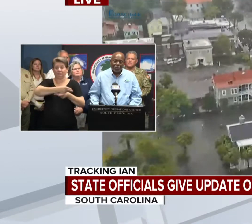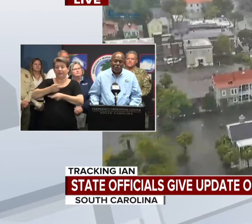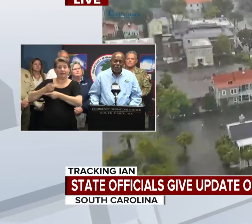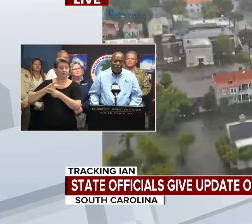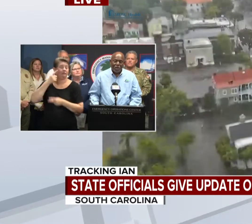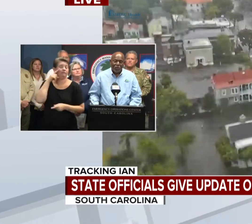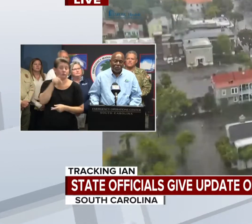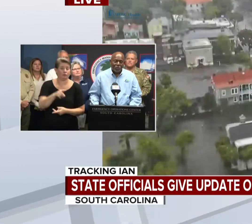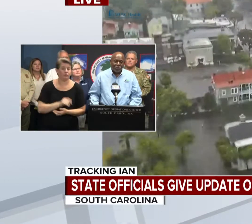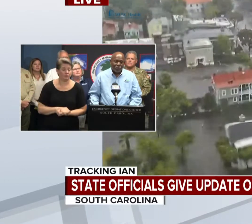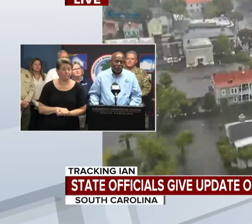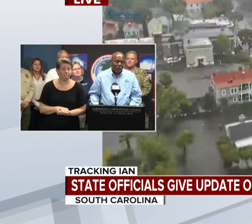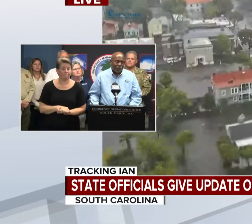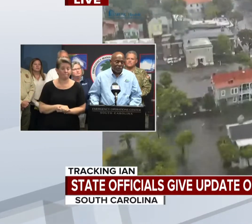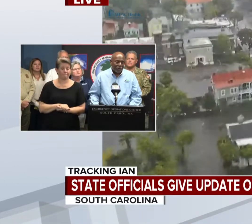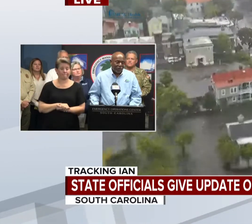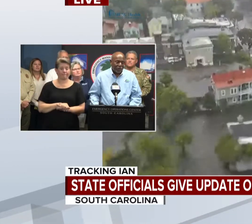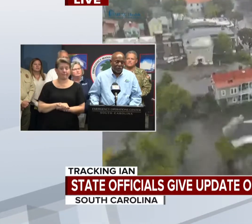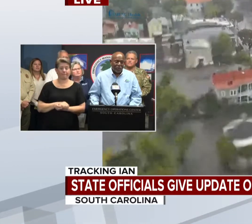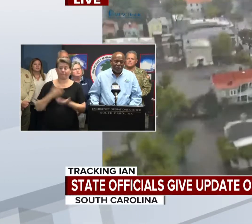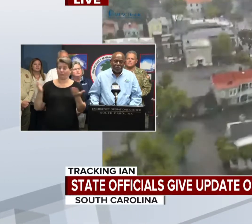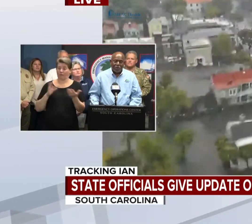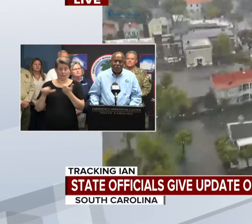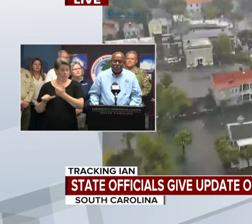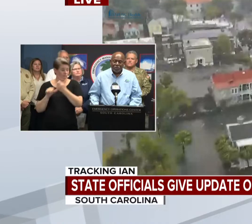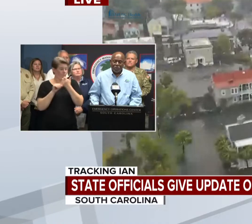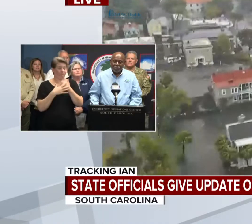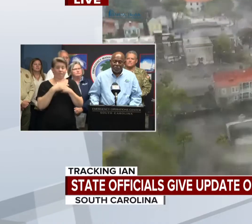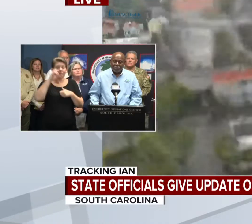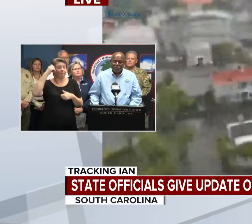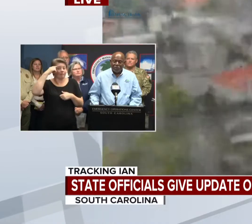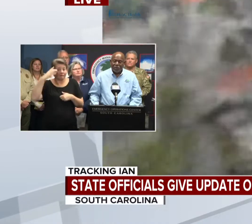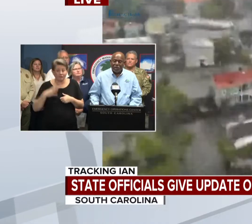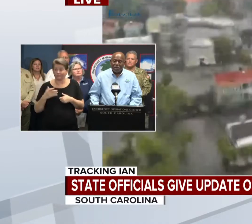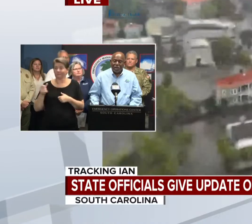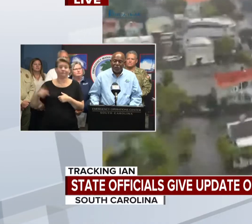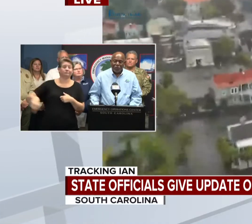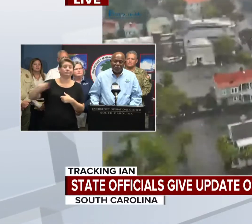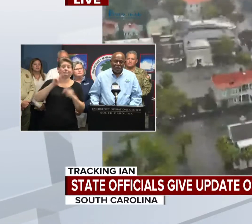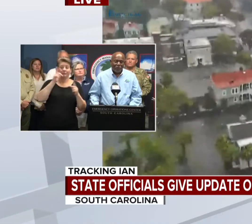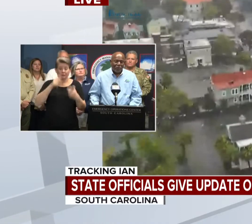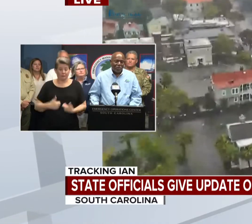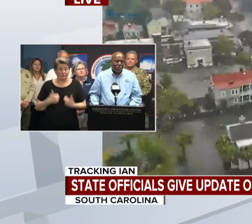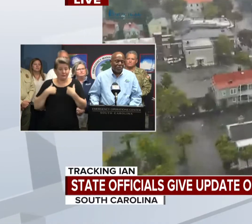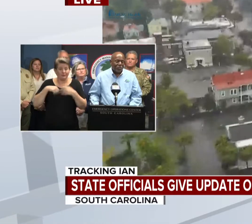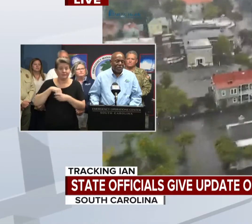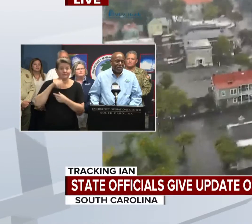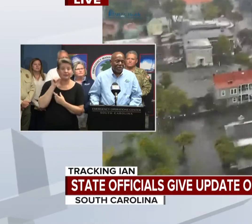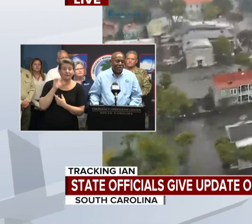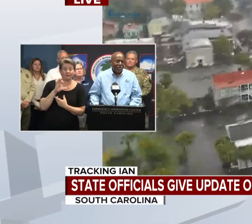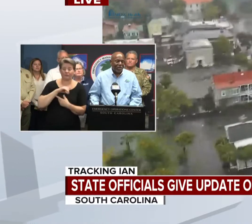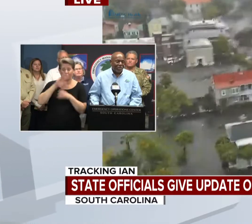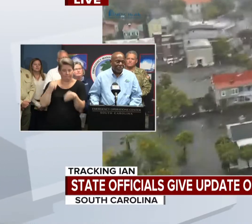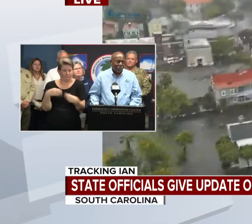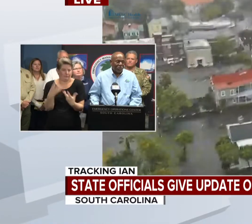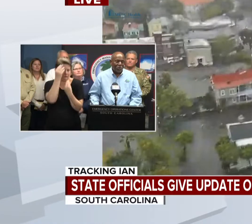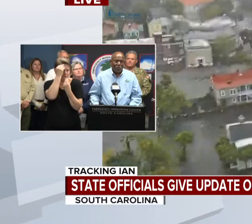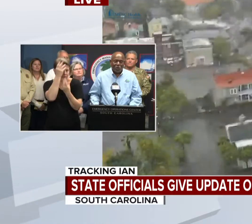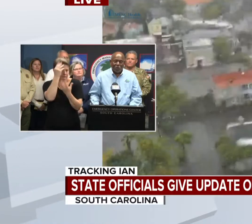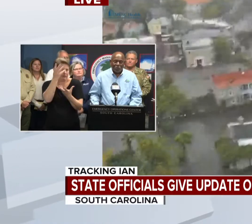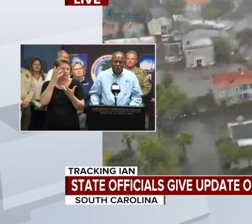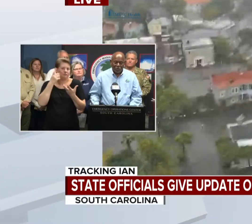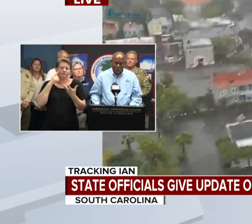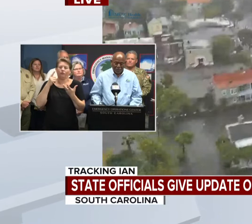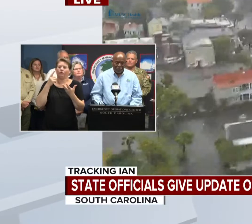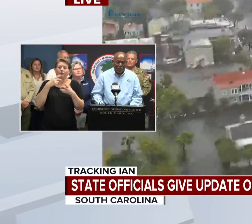for you. We're here to assist the governor. We're here to help citizens, and we provide information that you may need in the short term